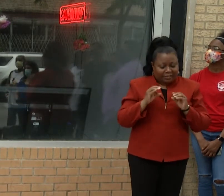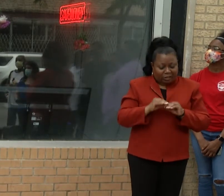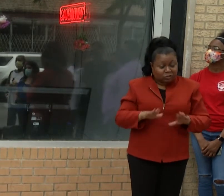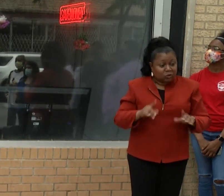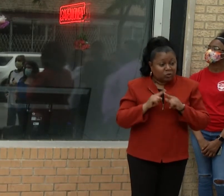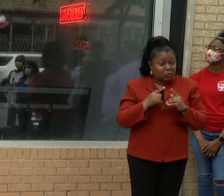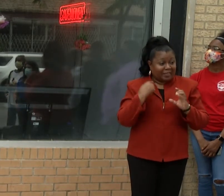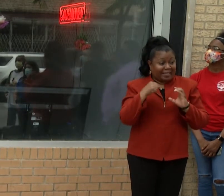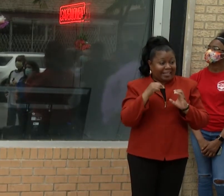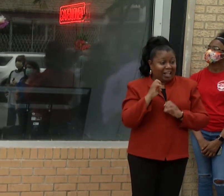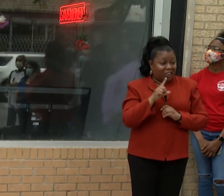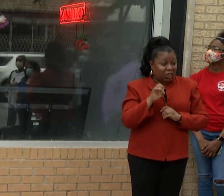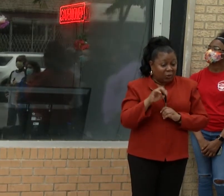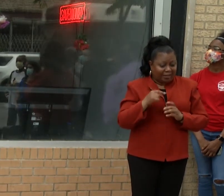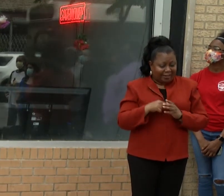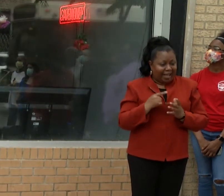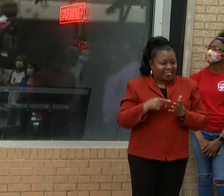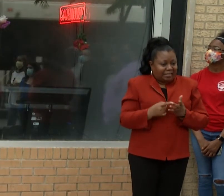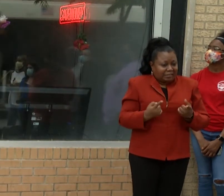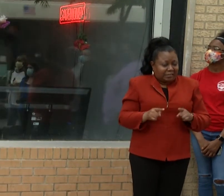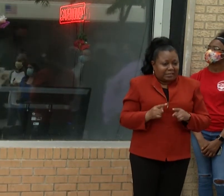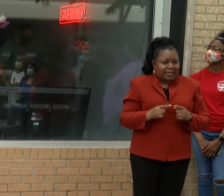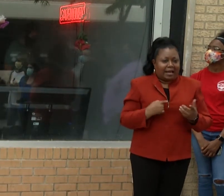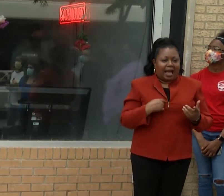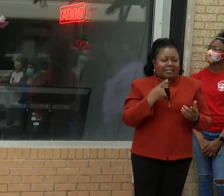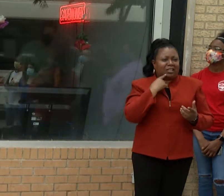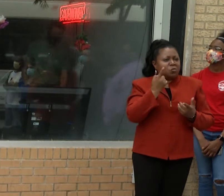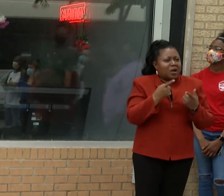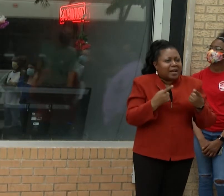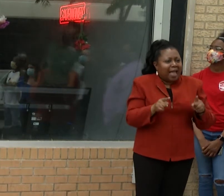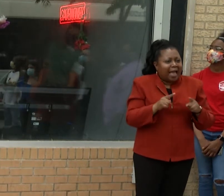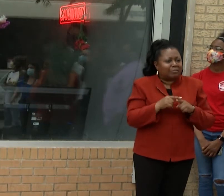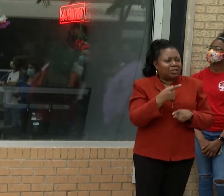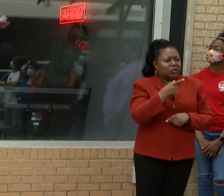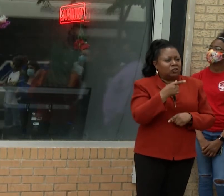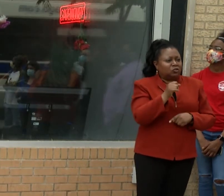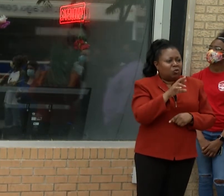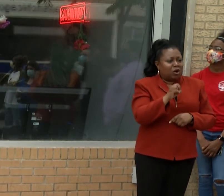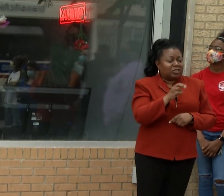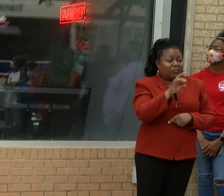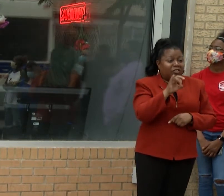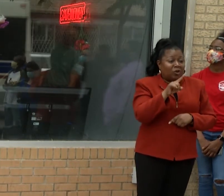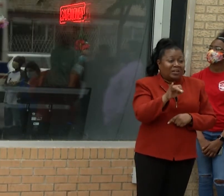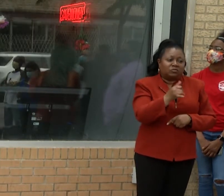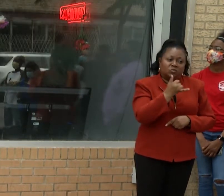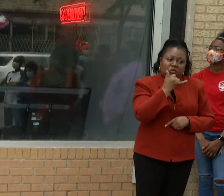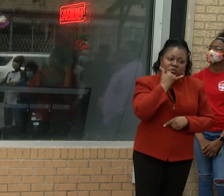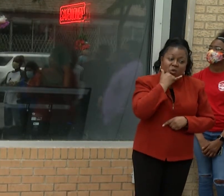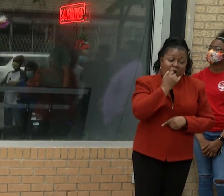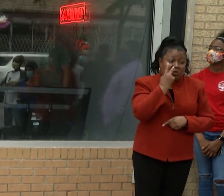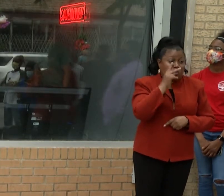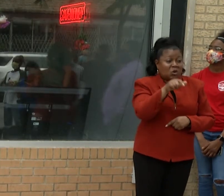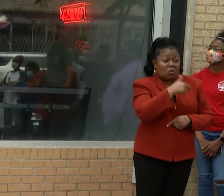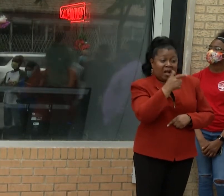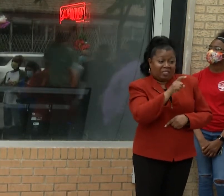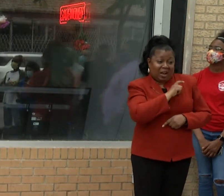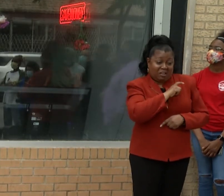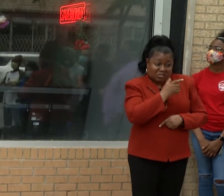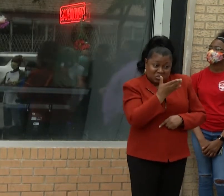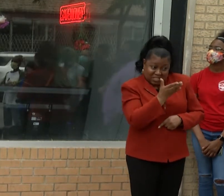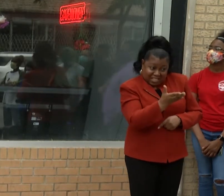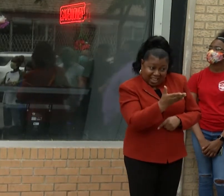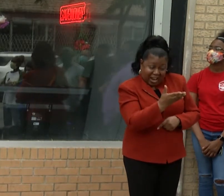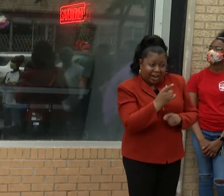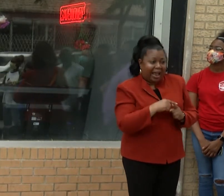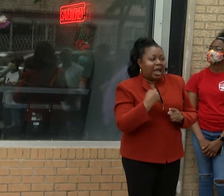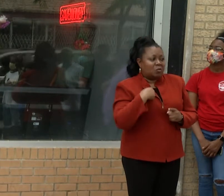through this e-learning and now this incident, I said, you know, what happened to George Floyd was wrong. And you saw other officers there.